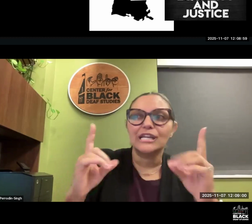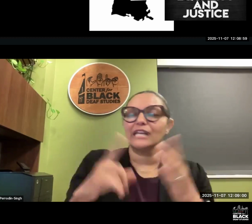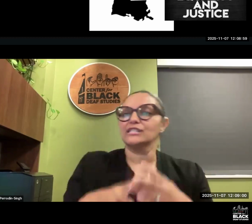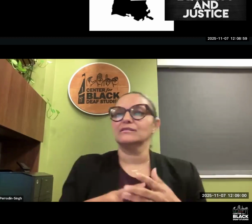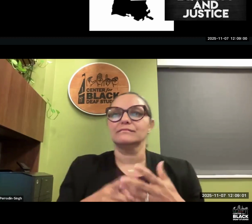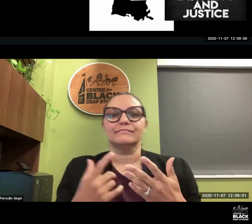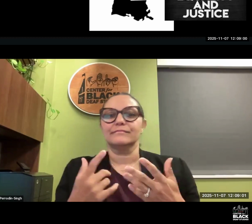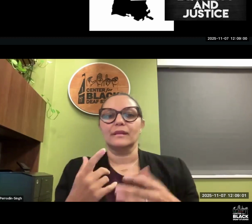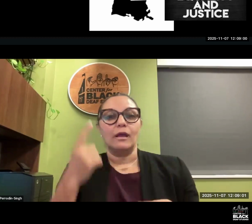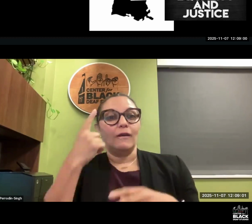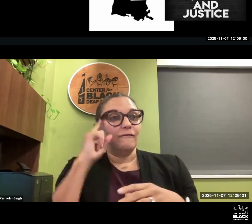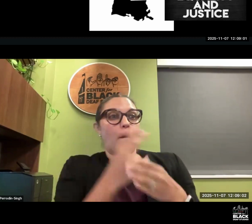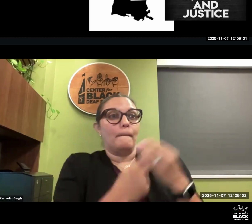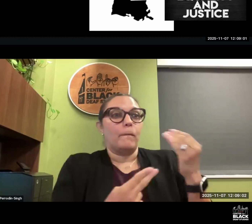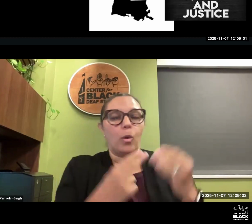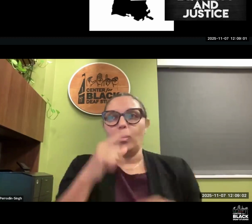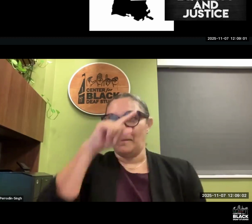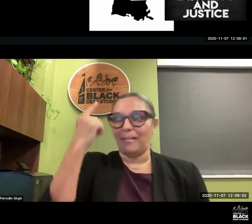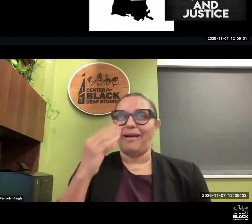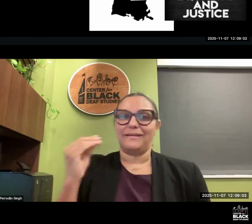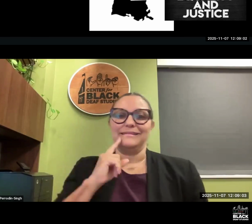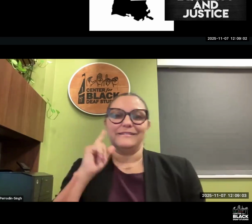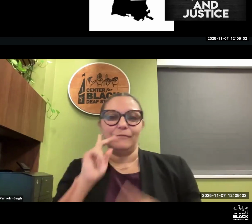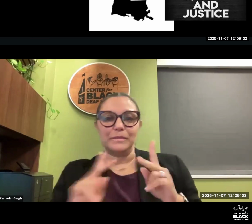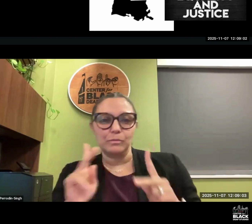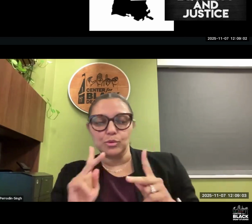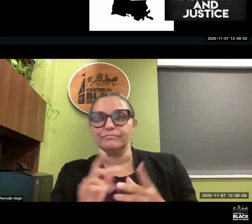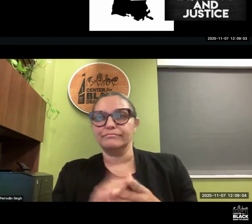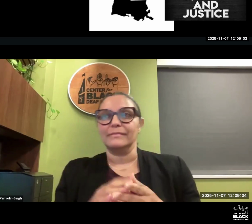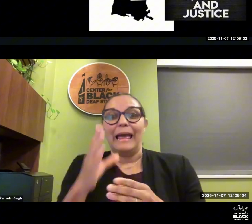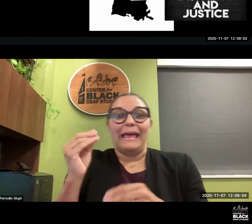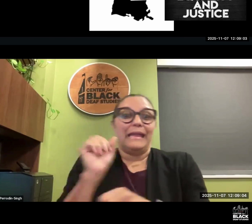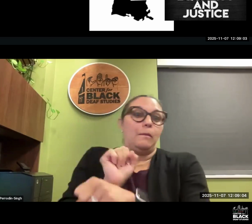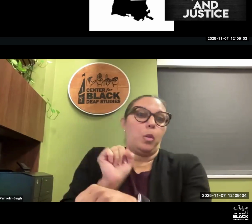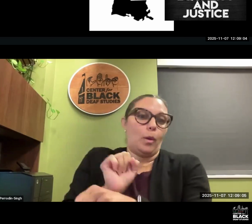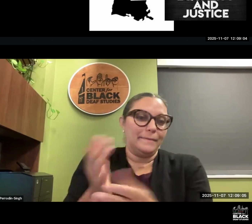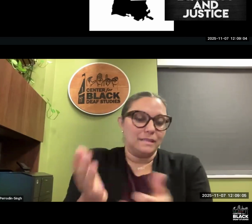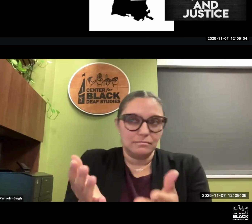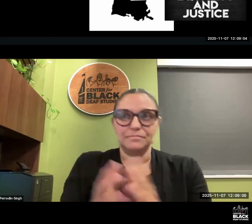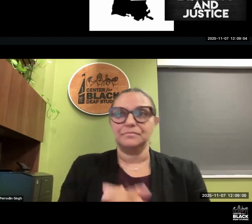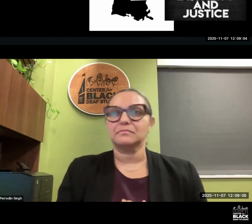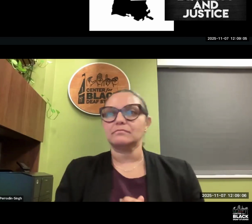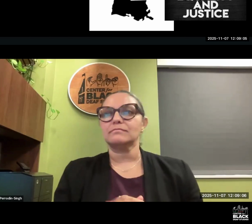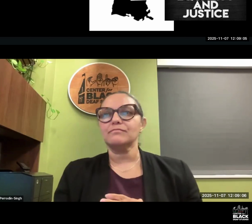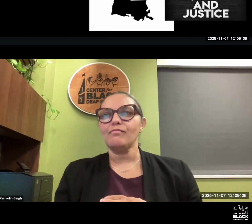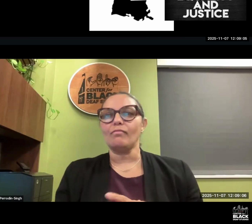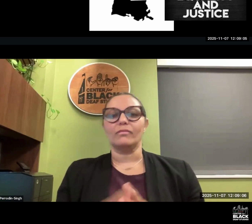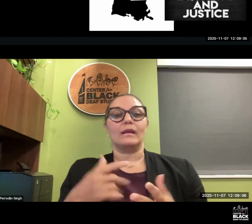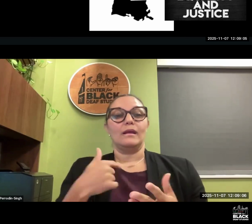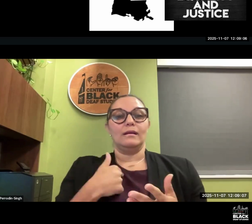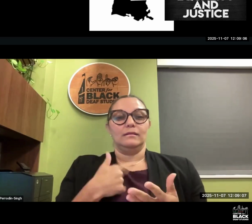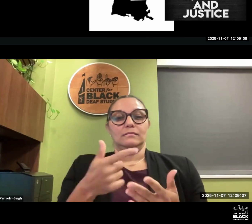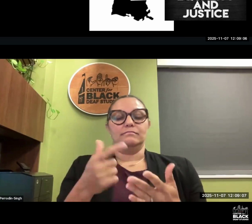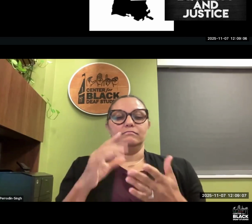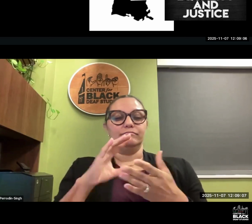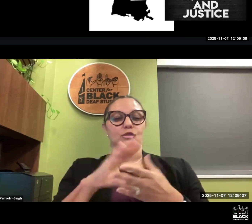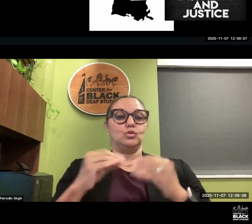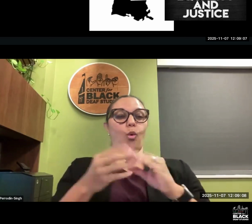it comes to housing, education, for both Black and deaf has been a challenge. It's been a challenge to